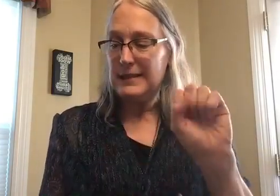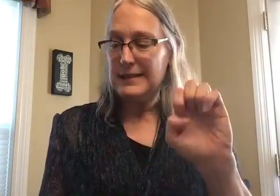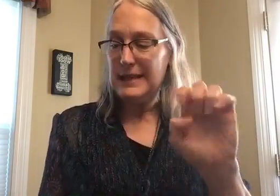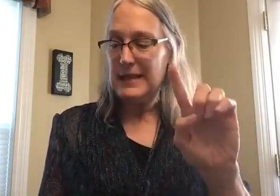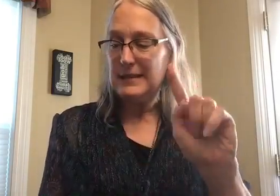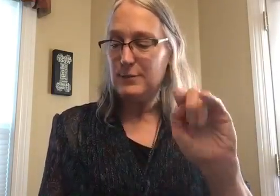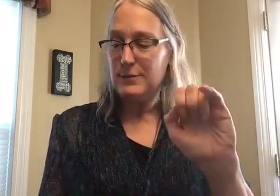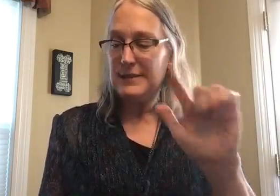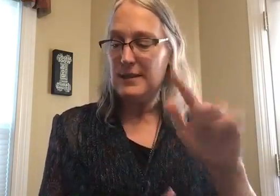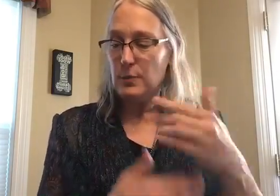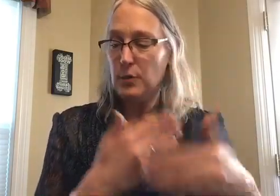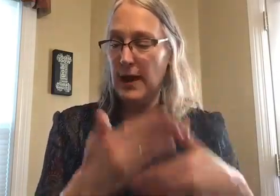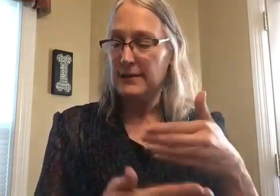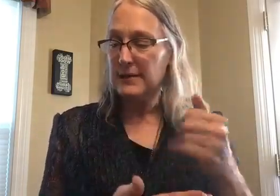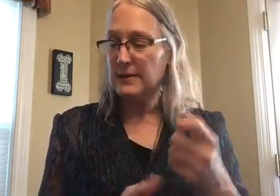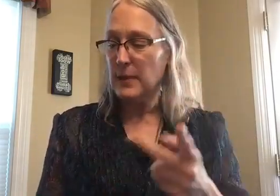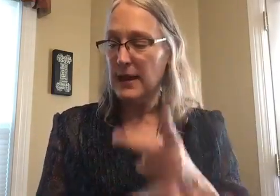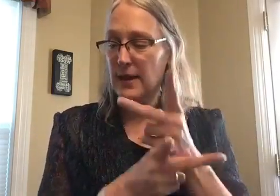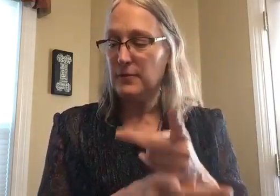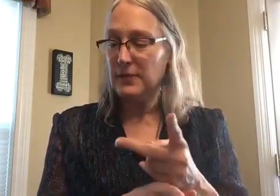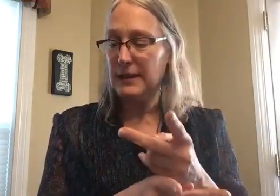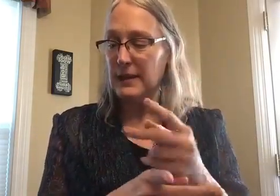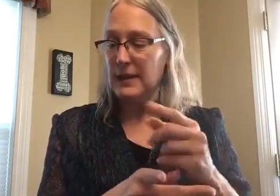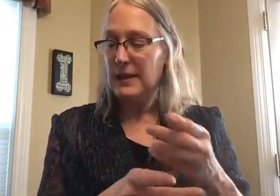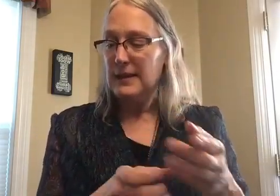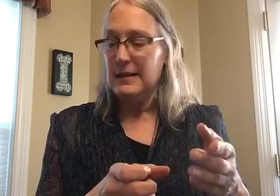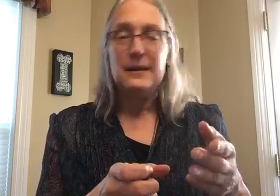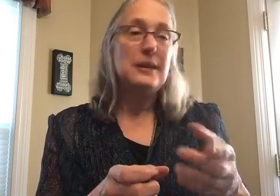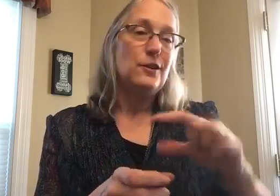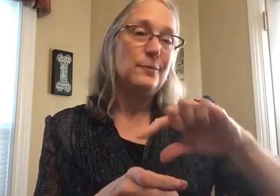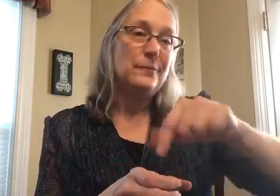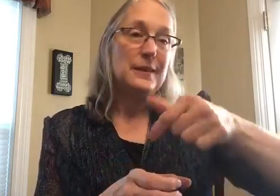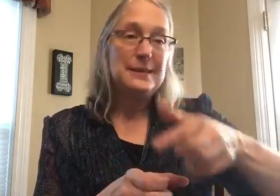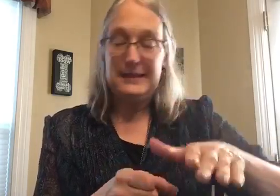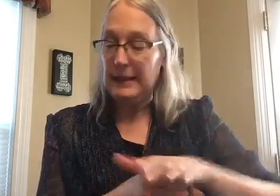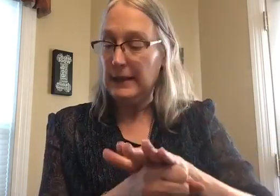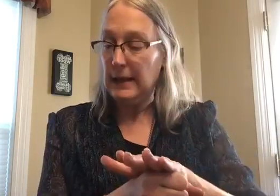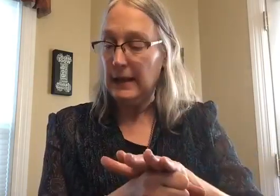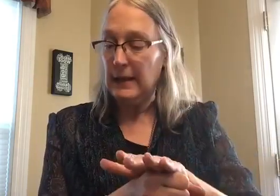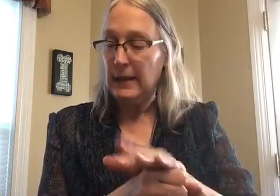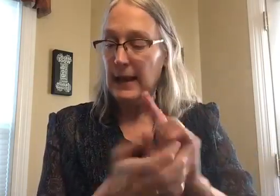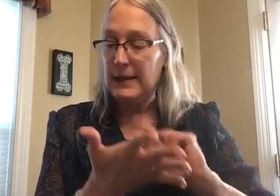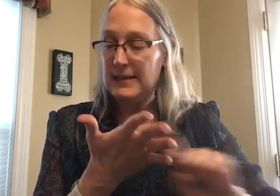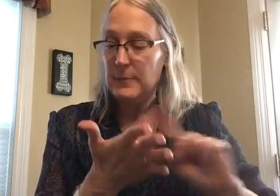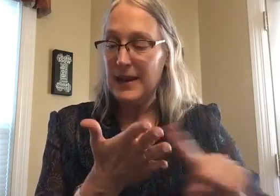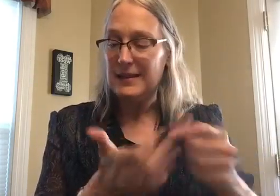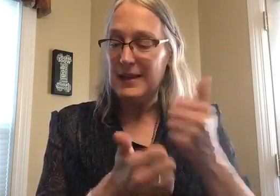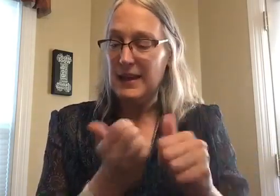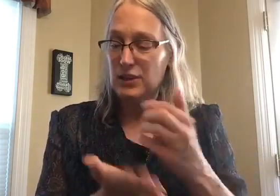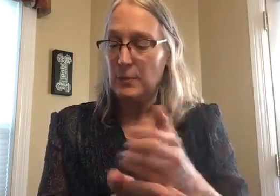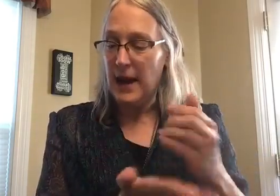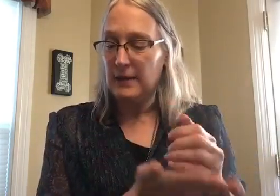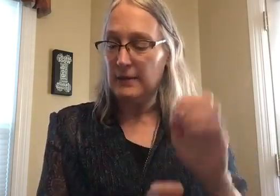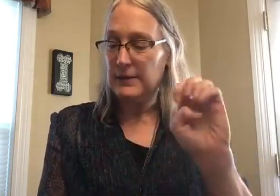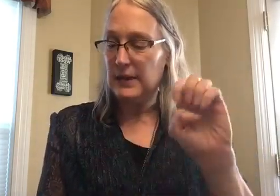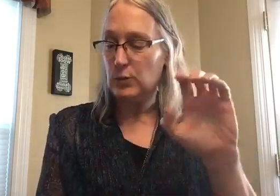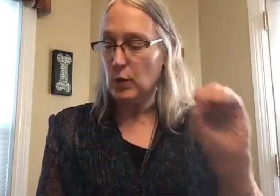seed to seal process by carefully, sealing it and inspecting each bottle of essential